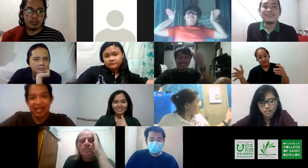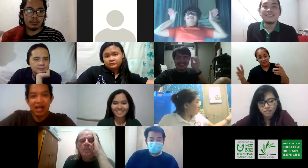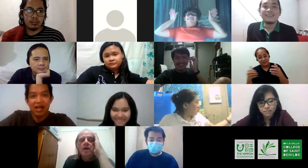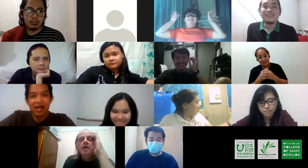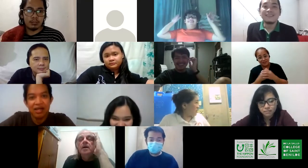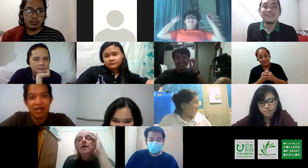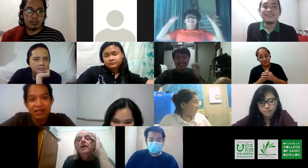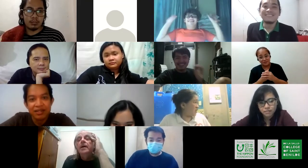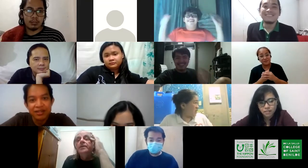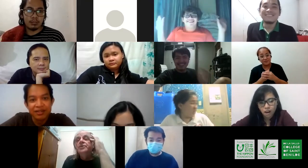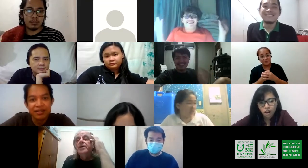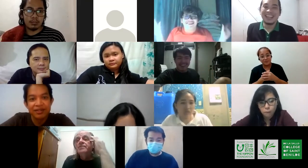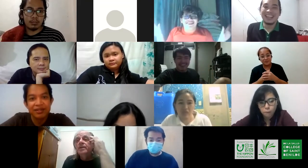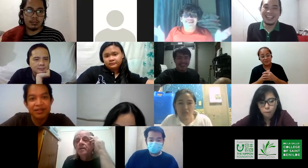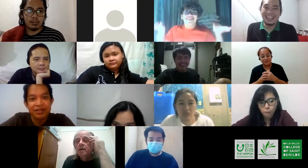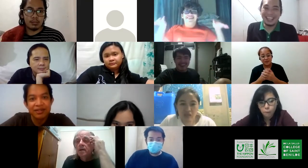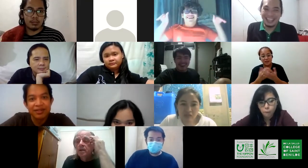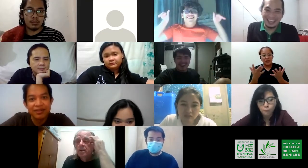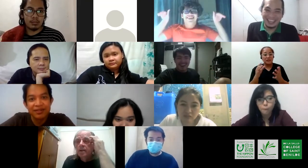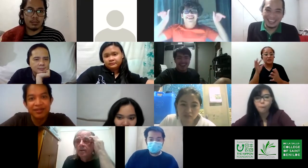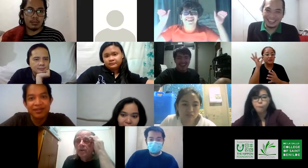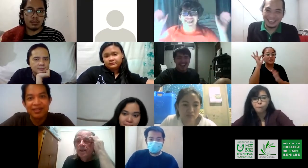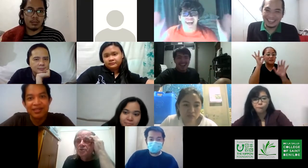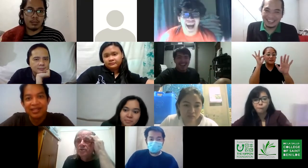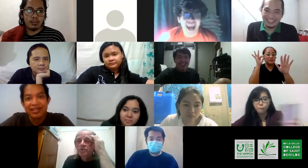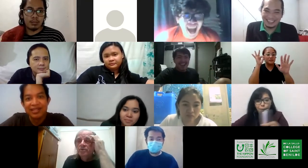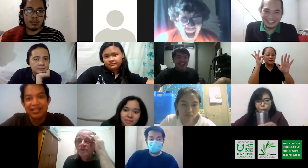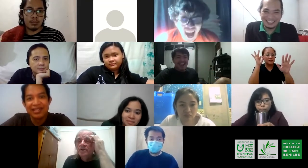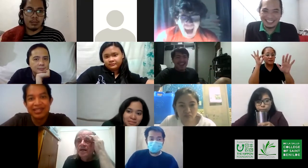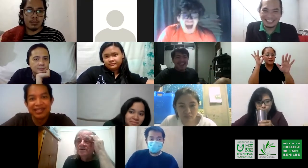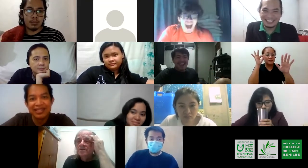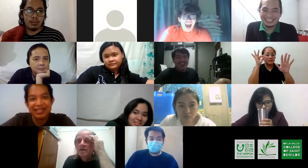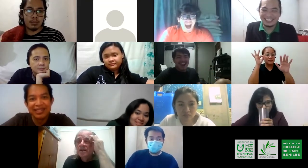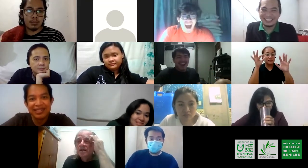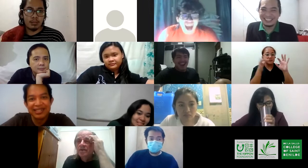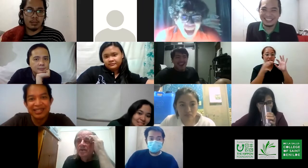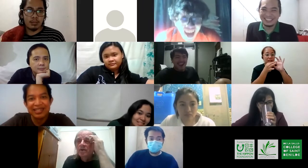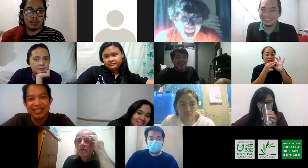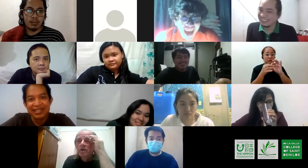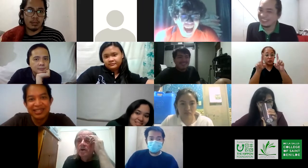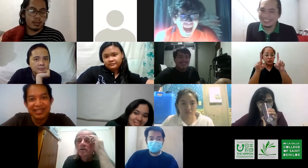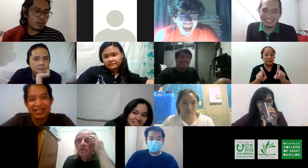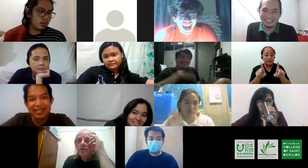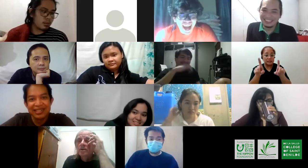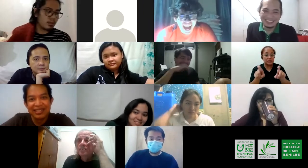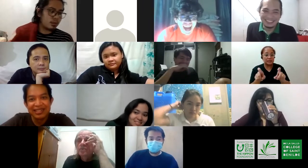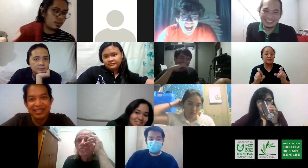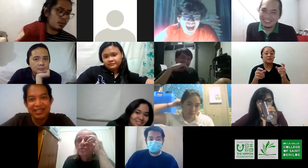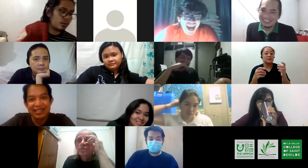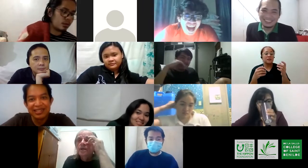Yeah, and Jasmine, in relation to the test, there are